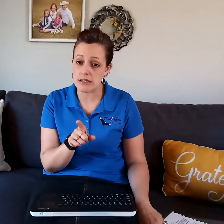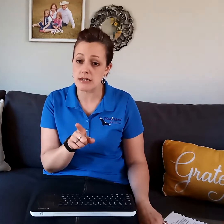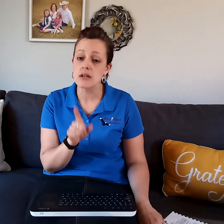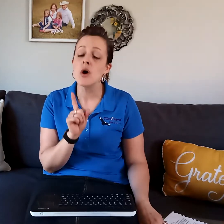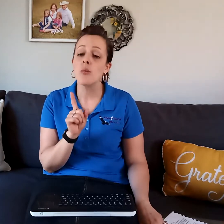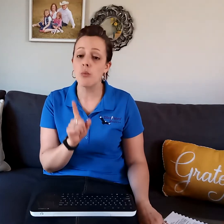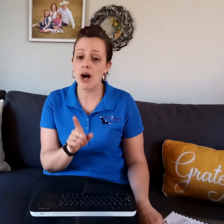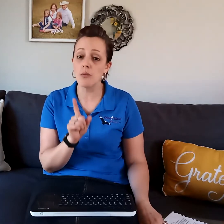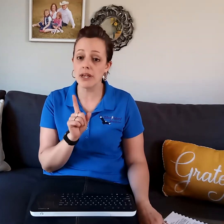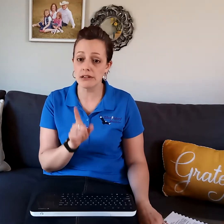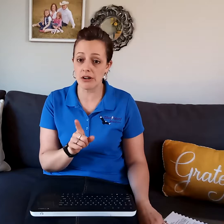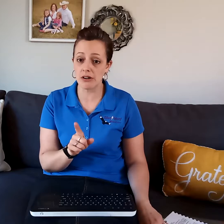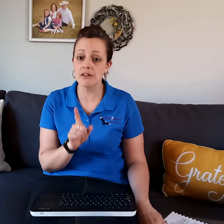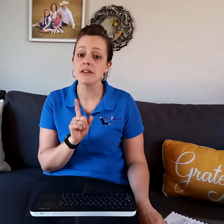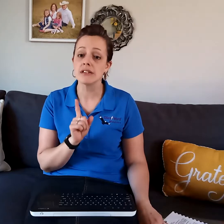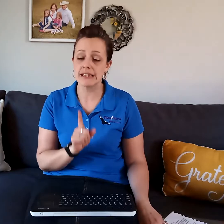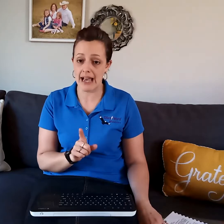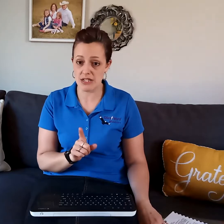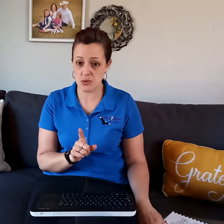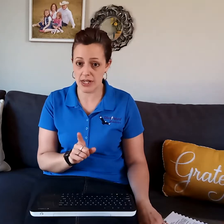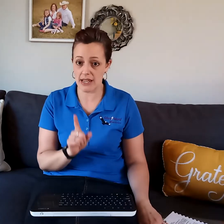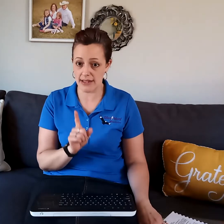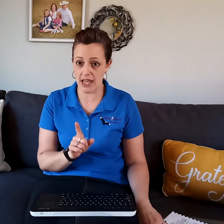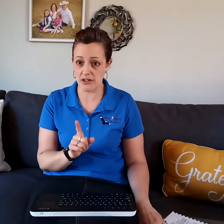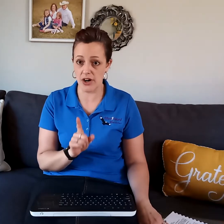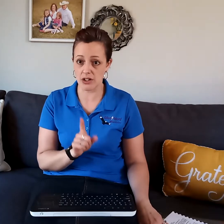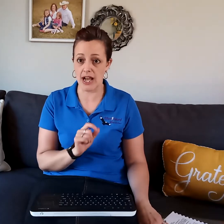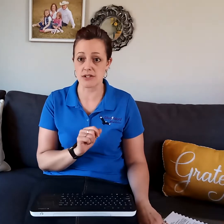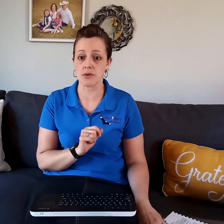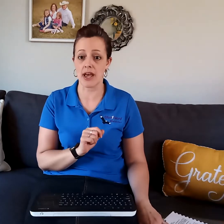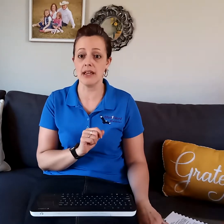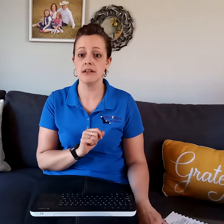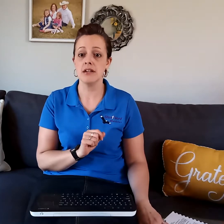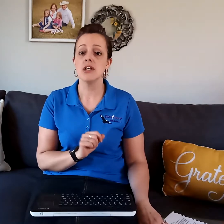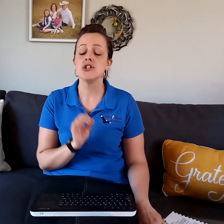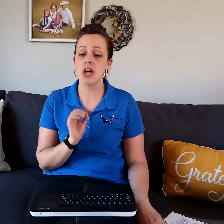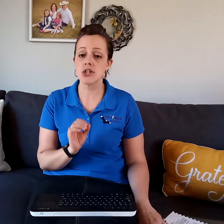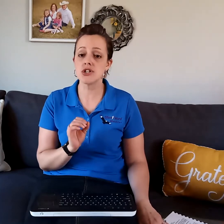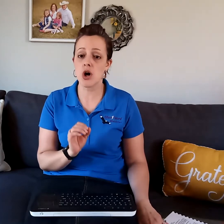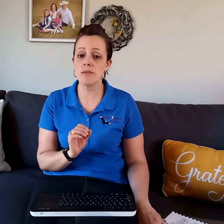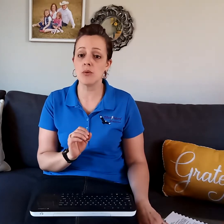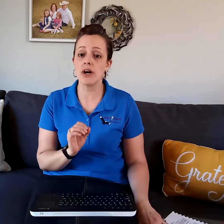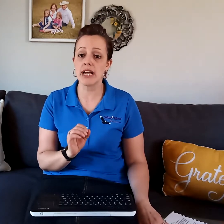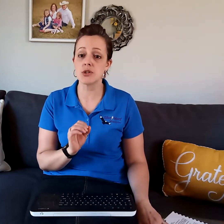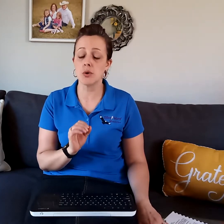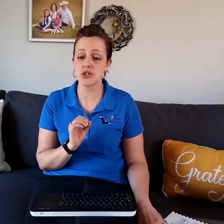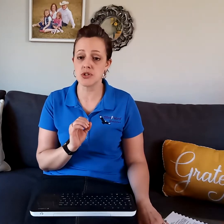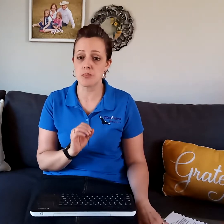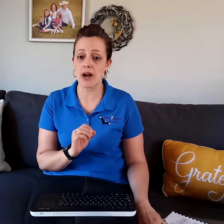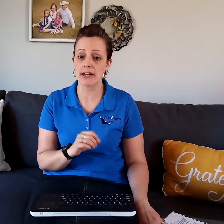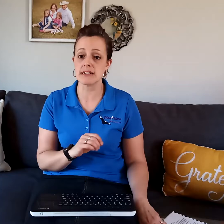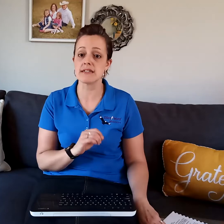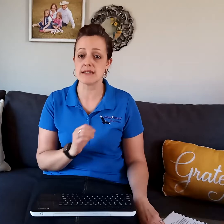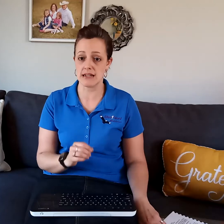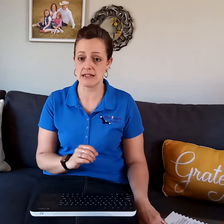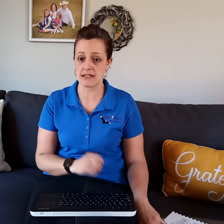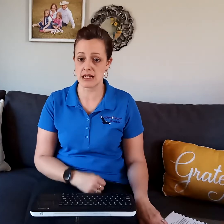us what we learned last week at the end of our class, okay? Just show me what I told you to practice, the sentence that I told